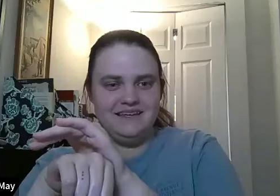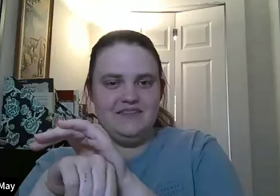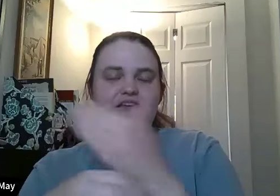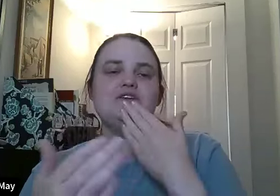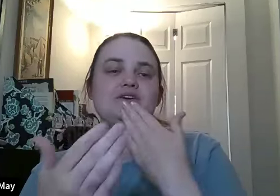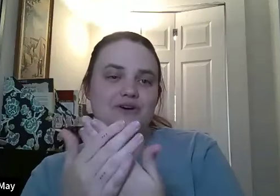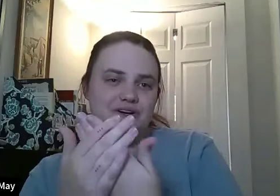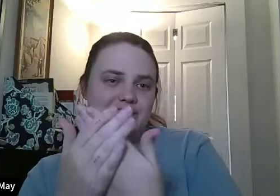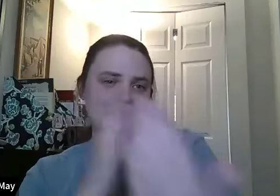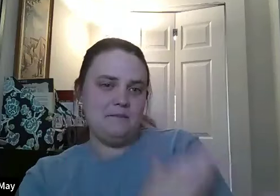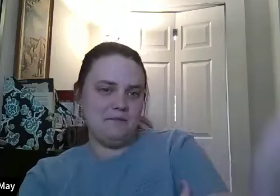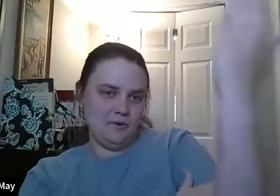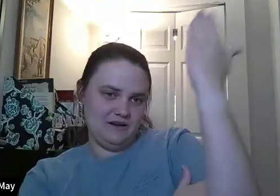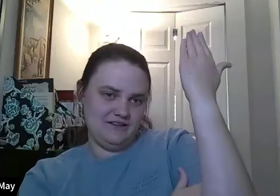And then good morning.